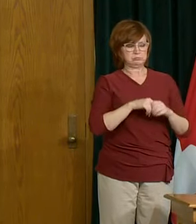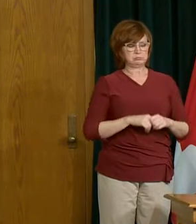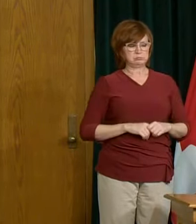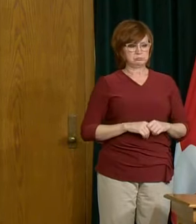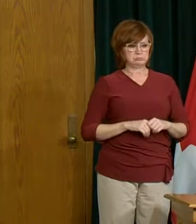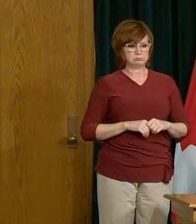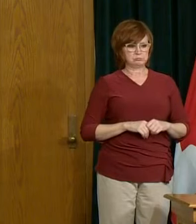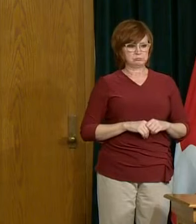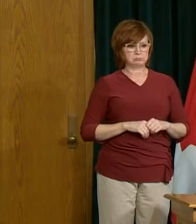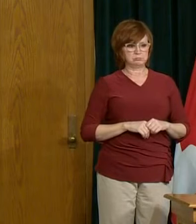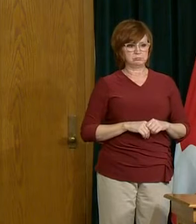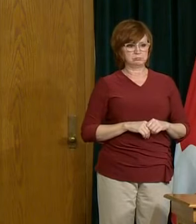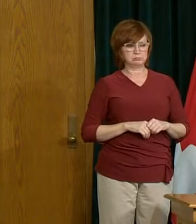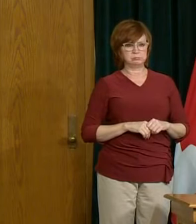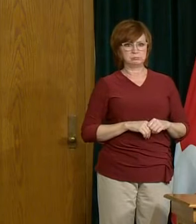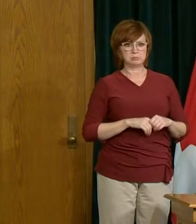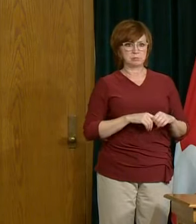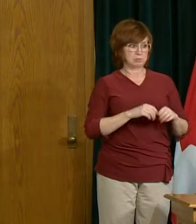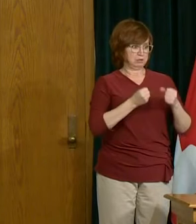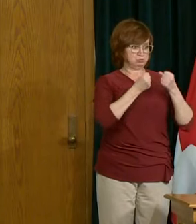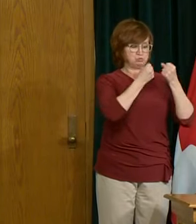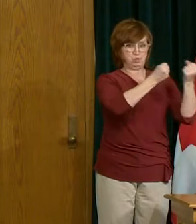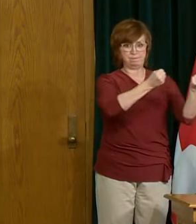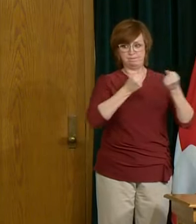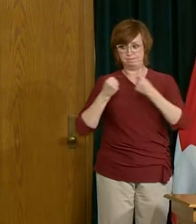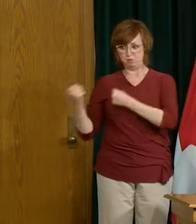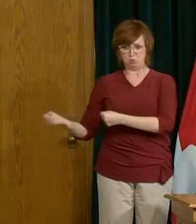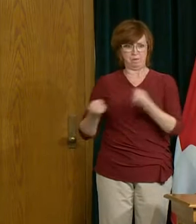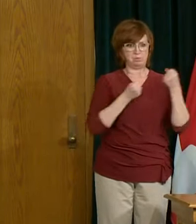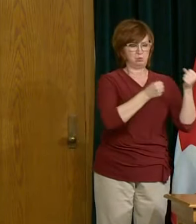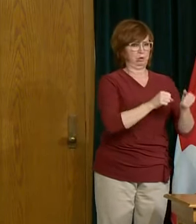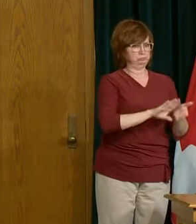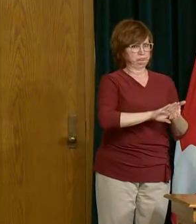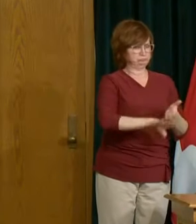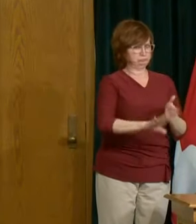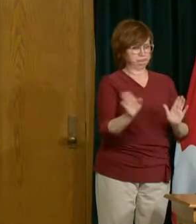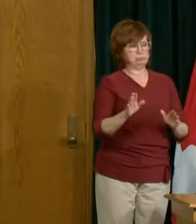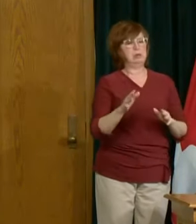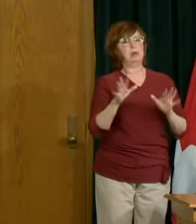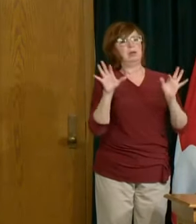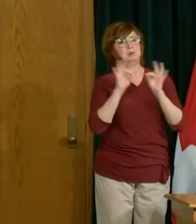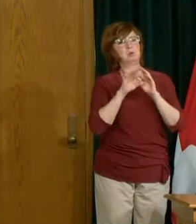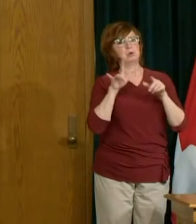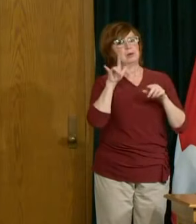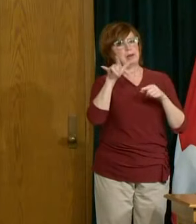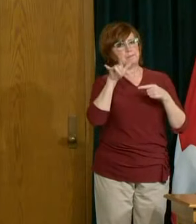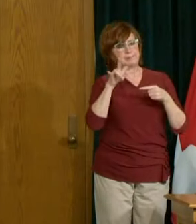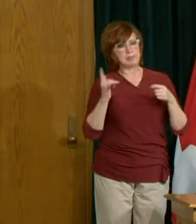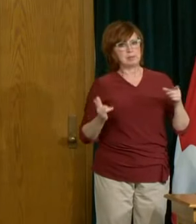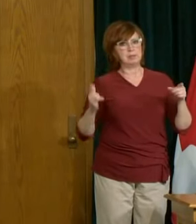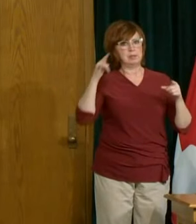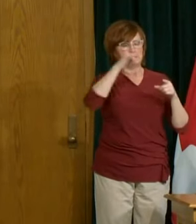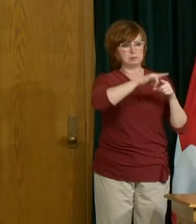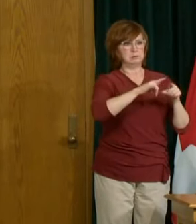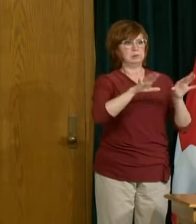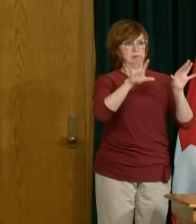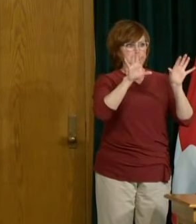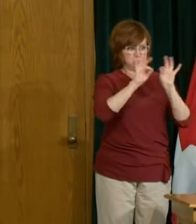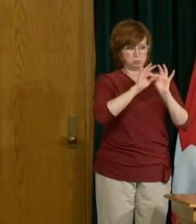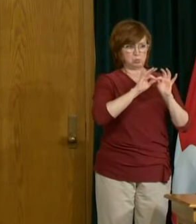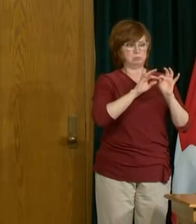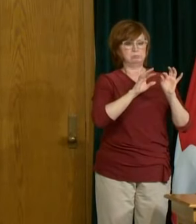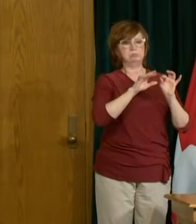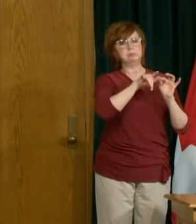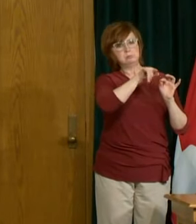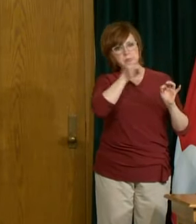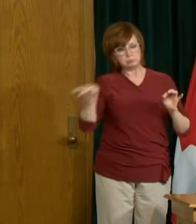use airplane daily to take whatever swab that day that's not urgent to our major facility